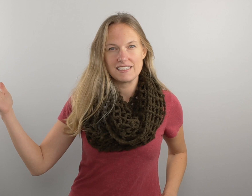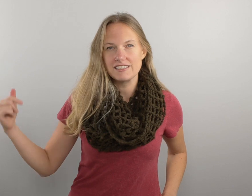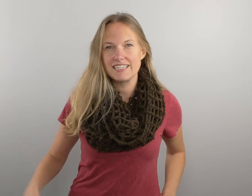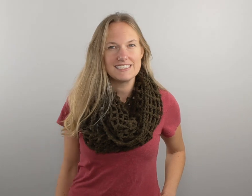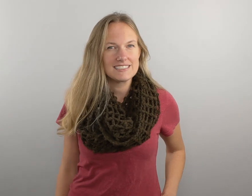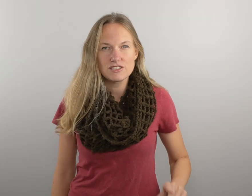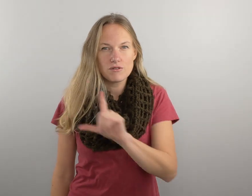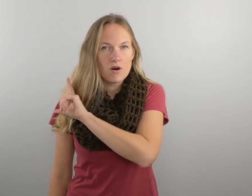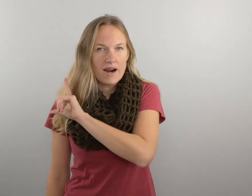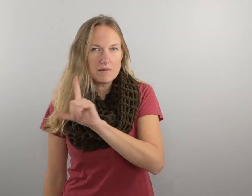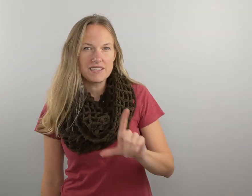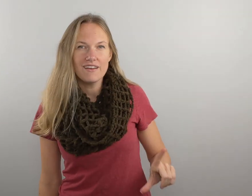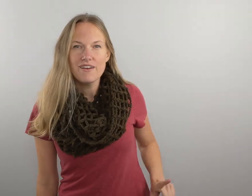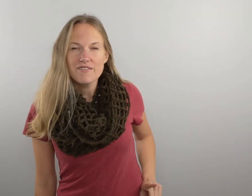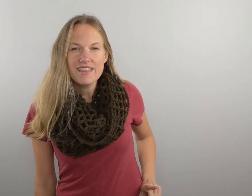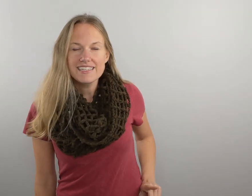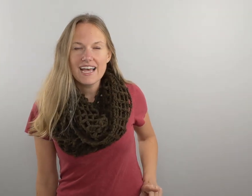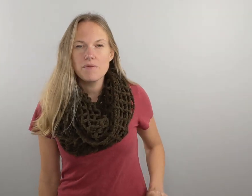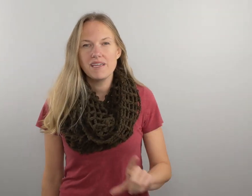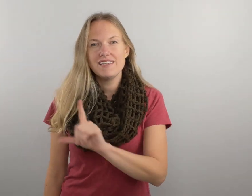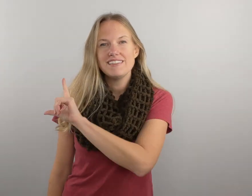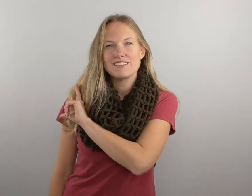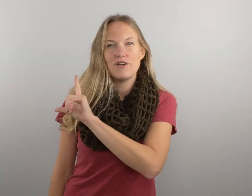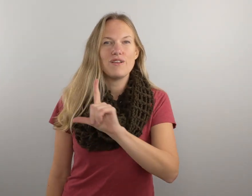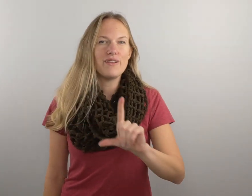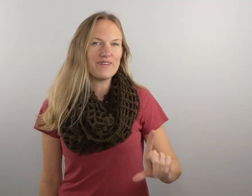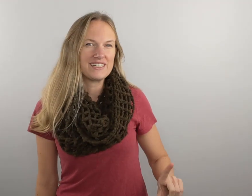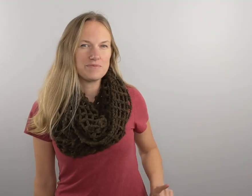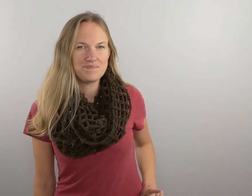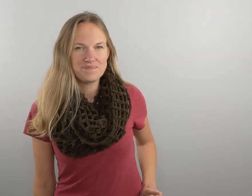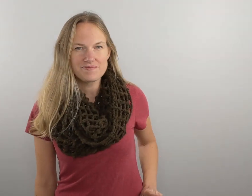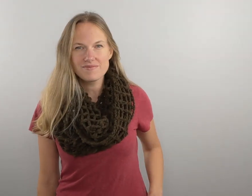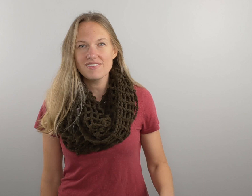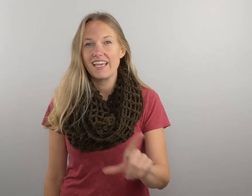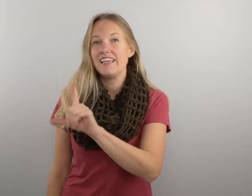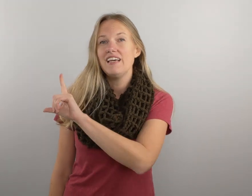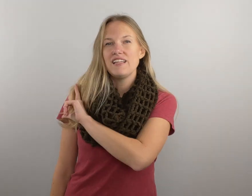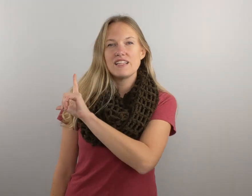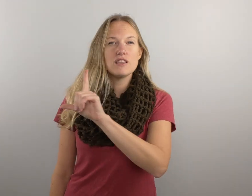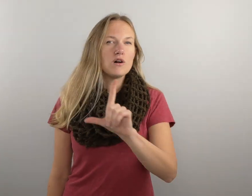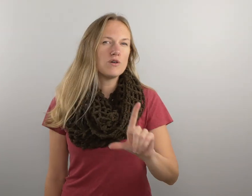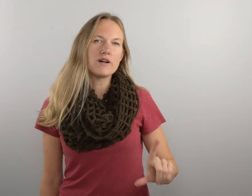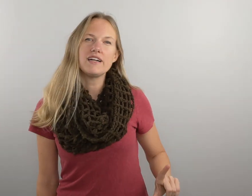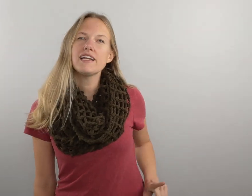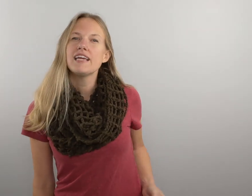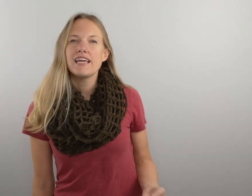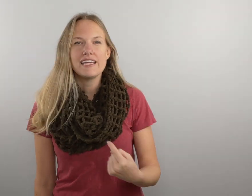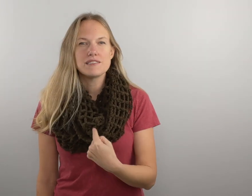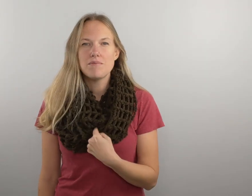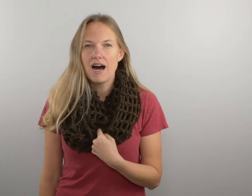looks nice. There's no requirement for that to happen. So Lord, okay, the Lord is